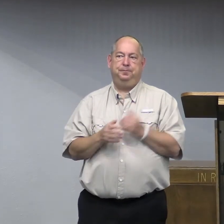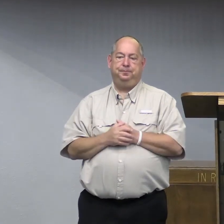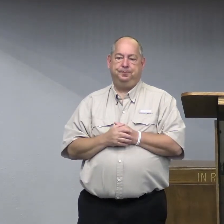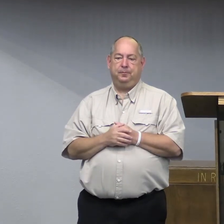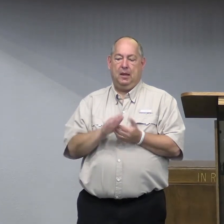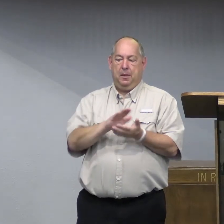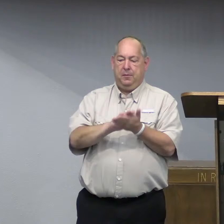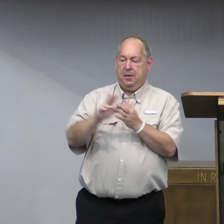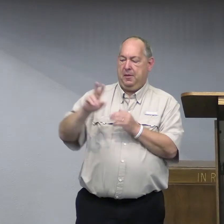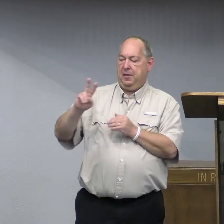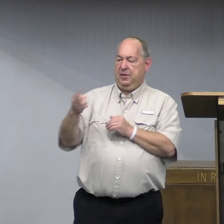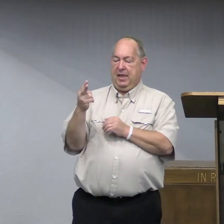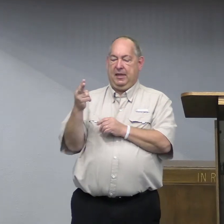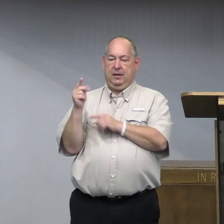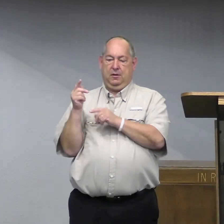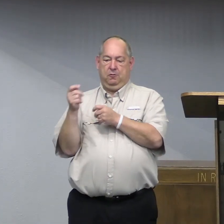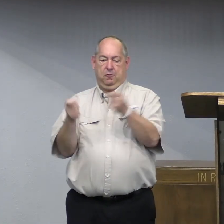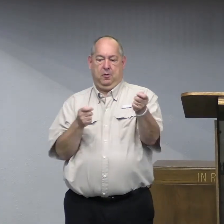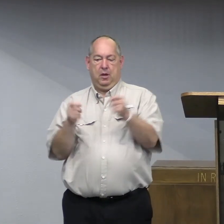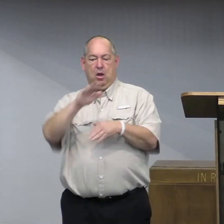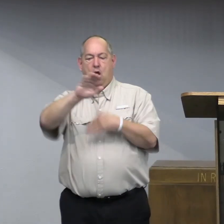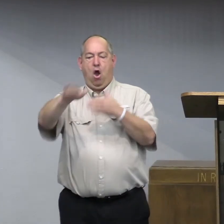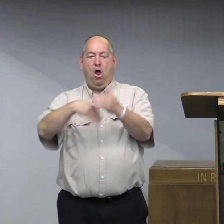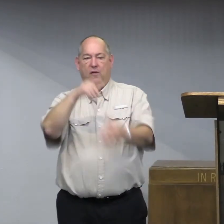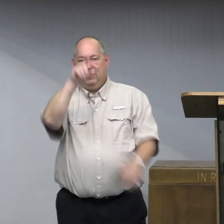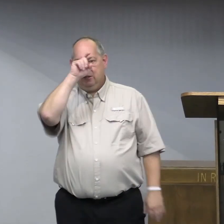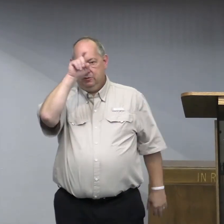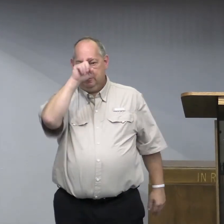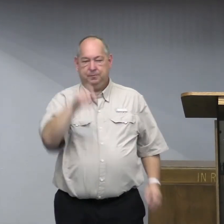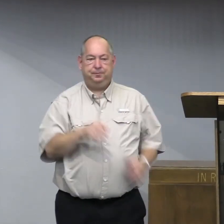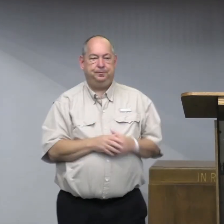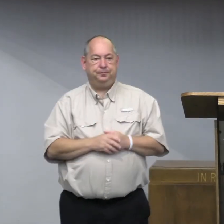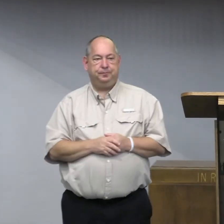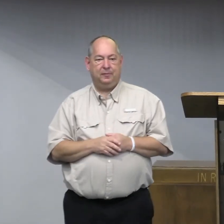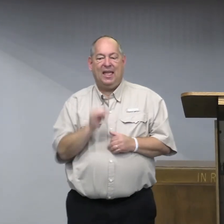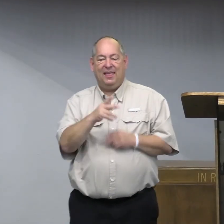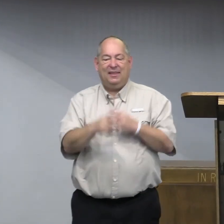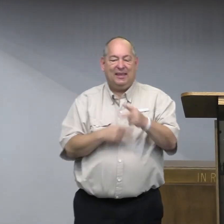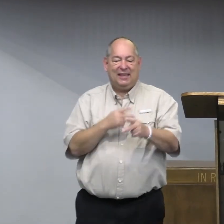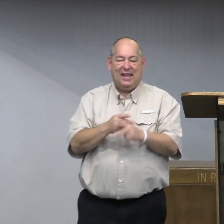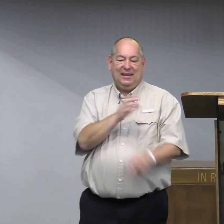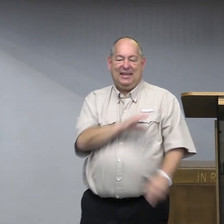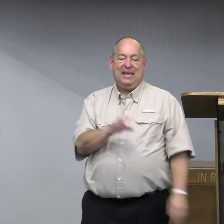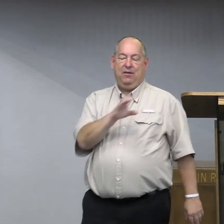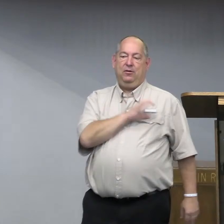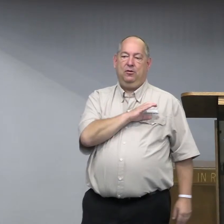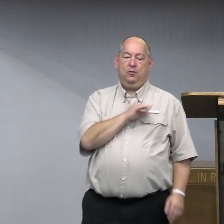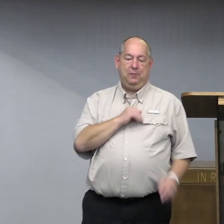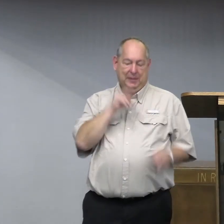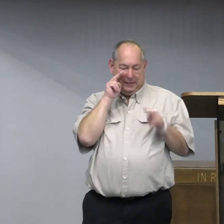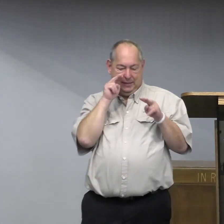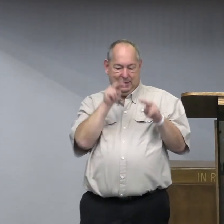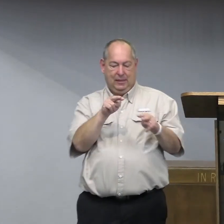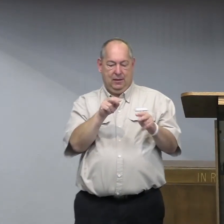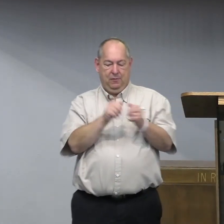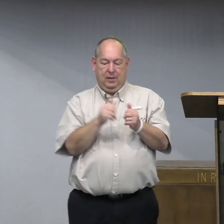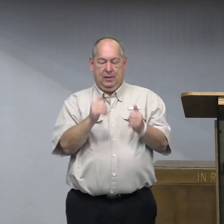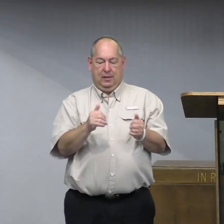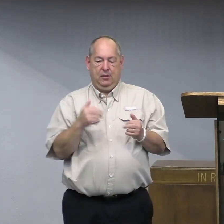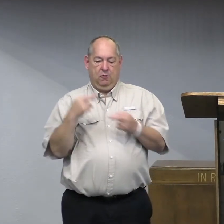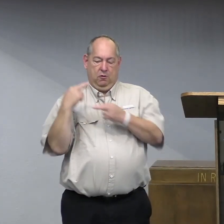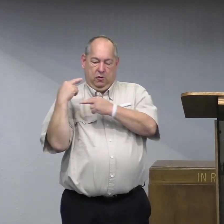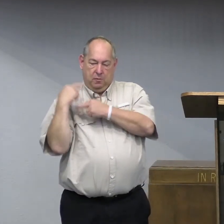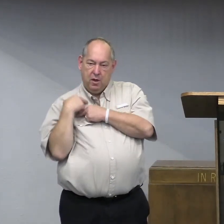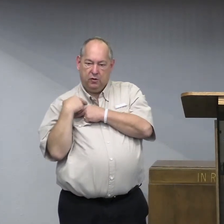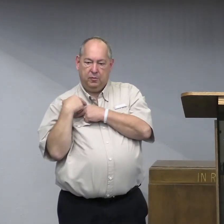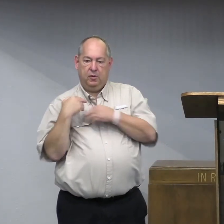becomes second in command in all of Egypt. That's the kind of character we see with this